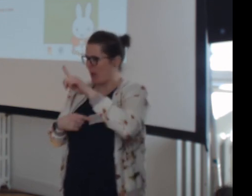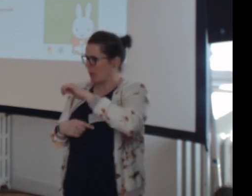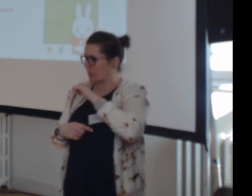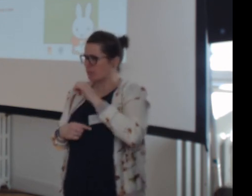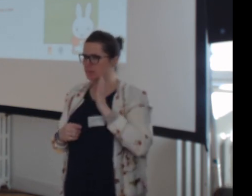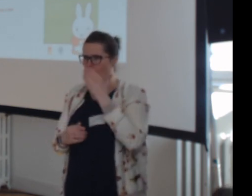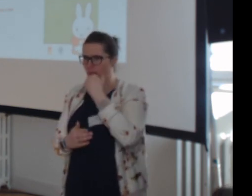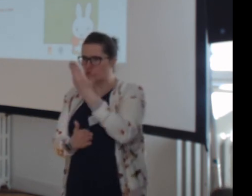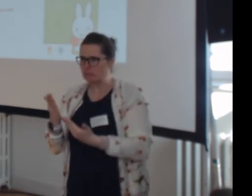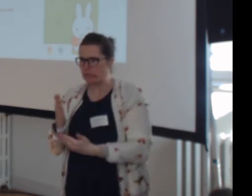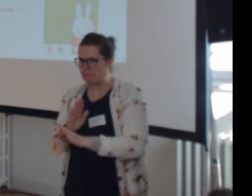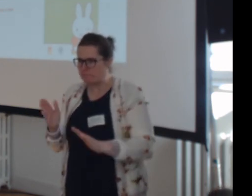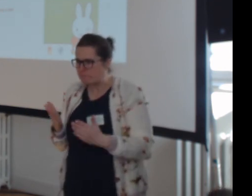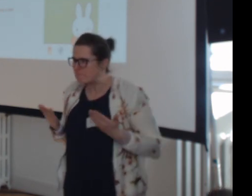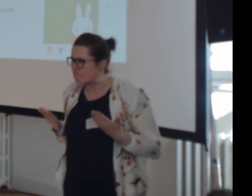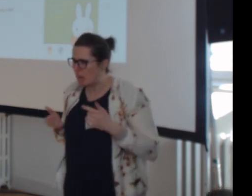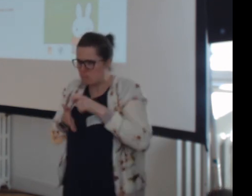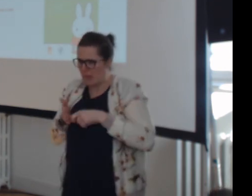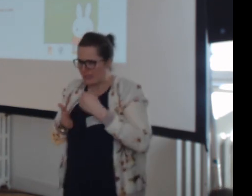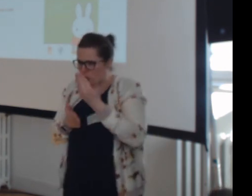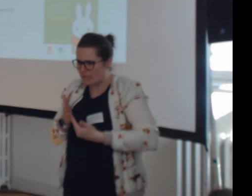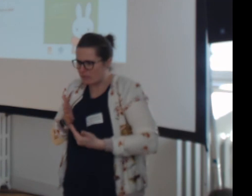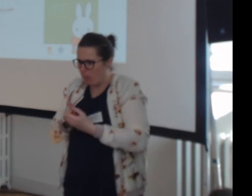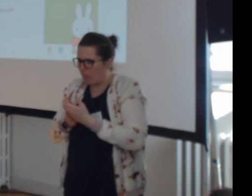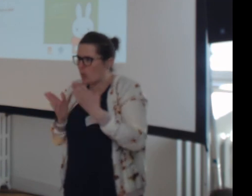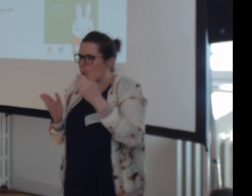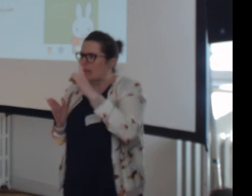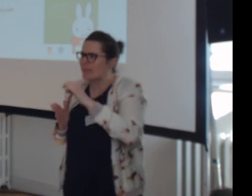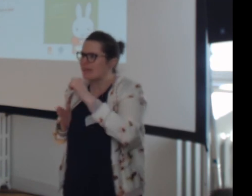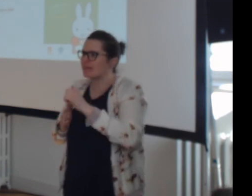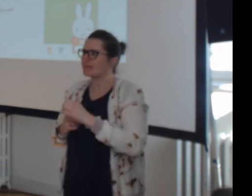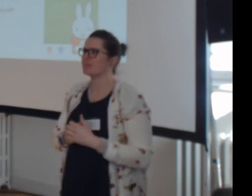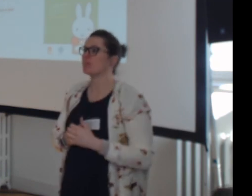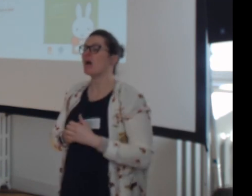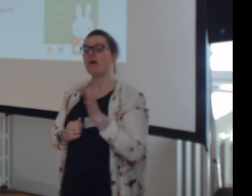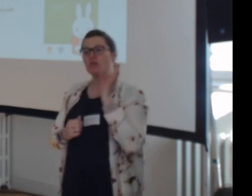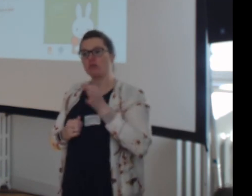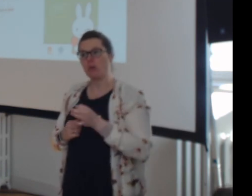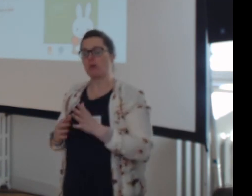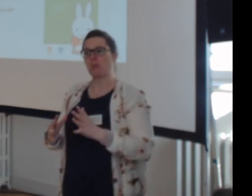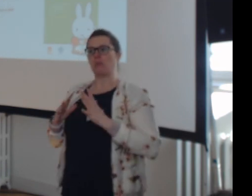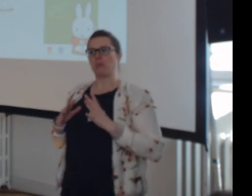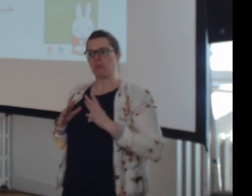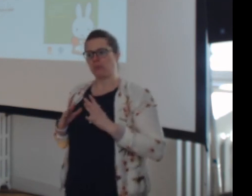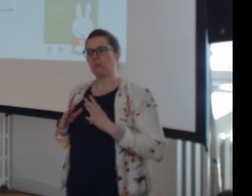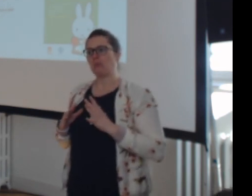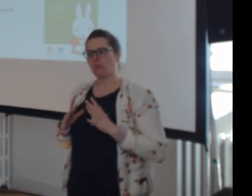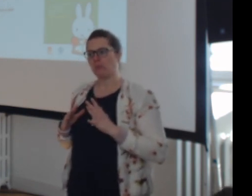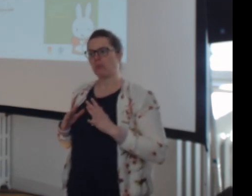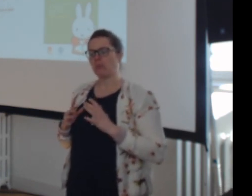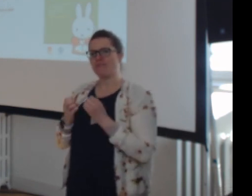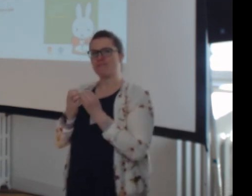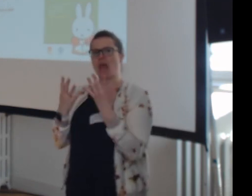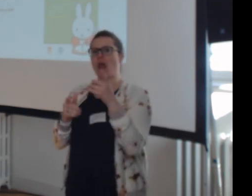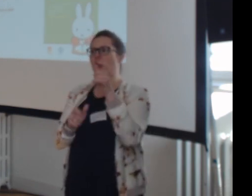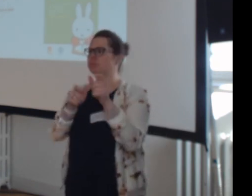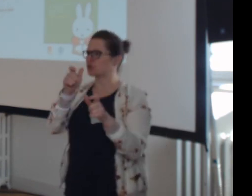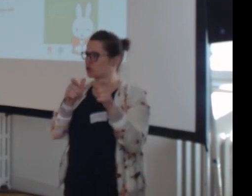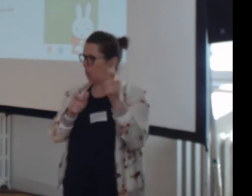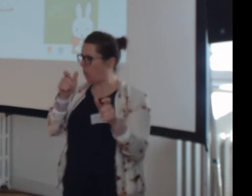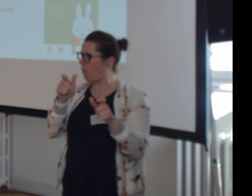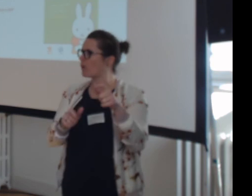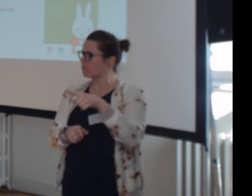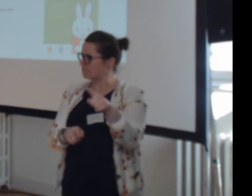be a successful project or whatever. But a bit to our surprise, so many people replied in